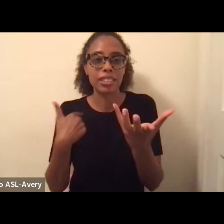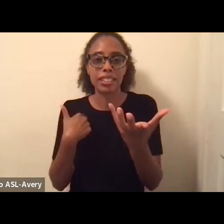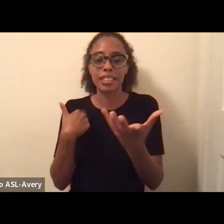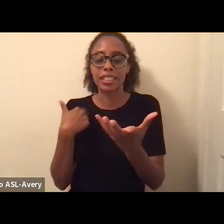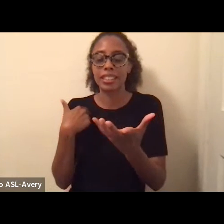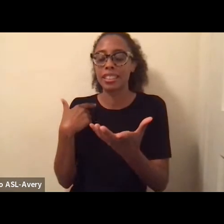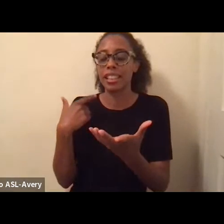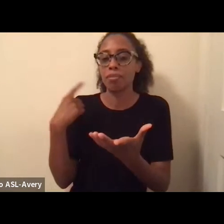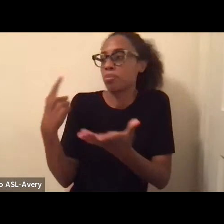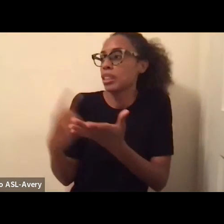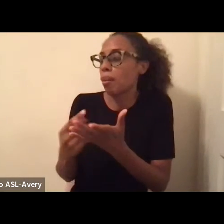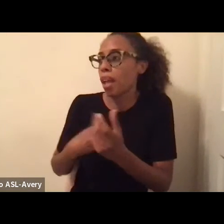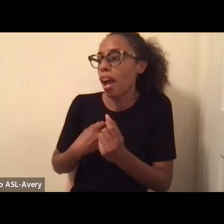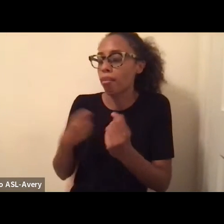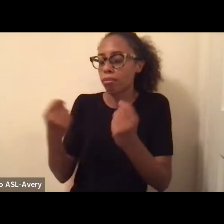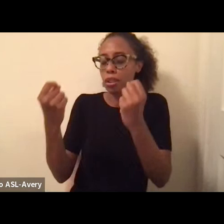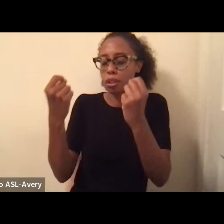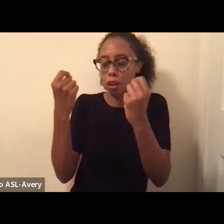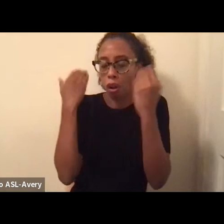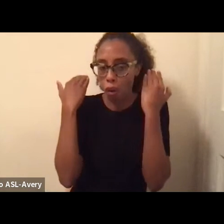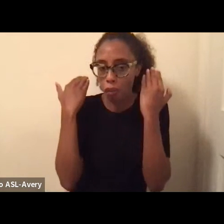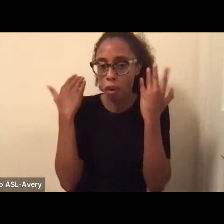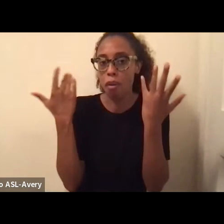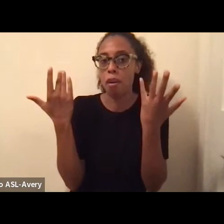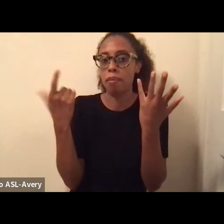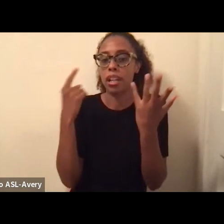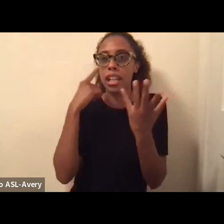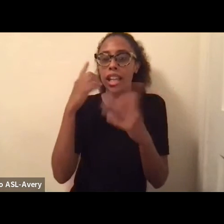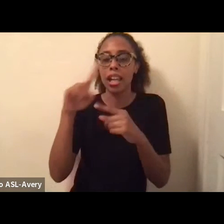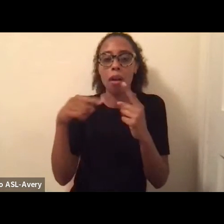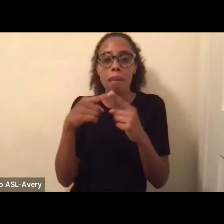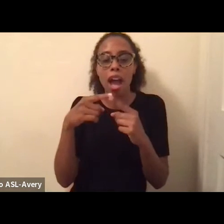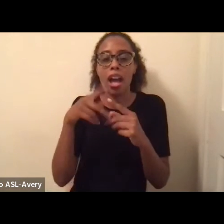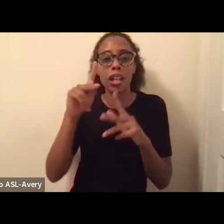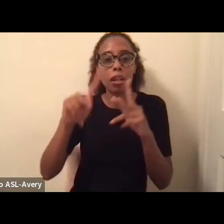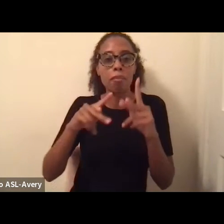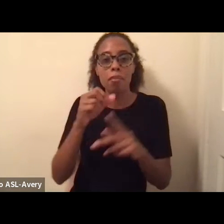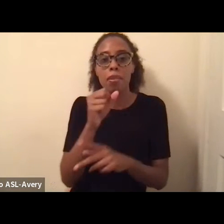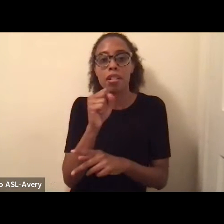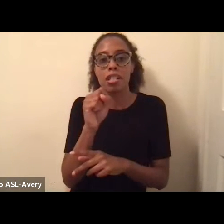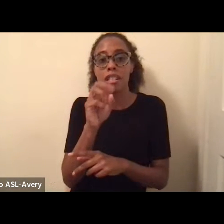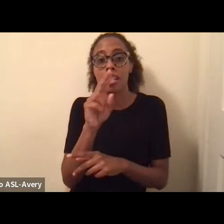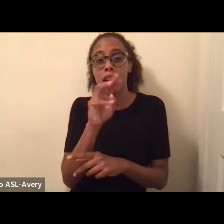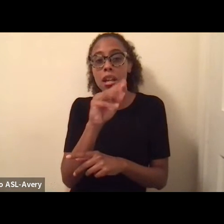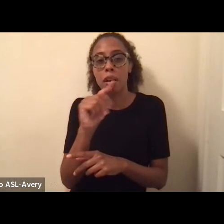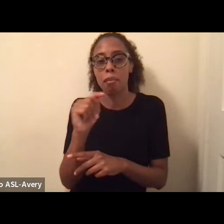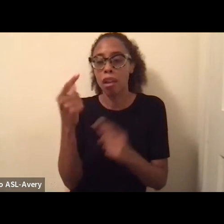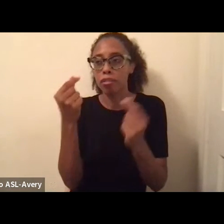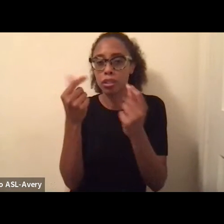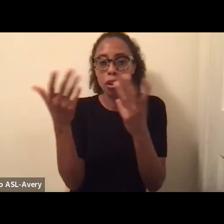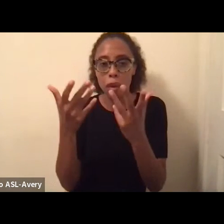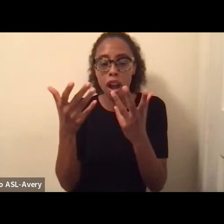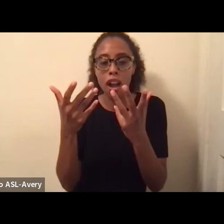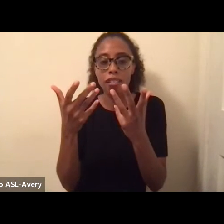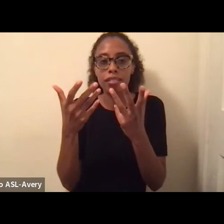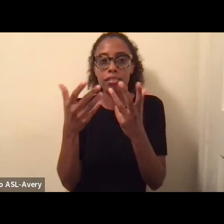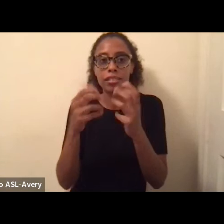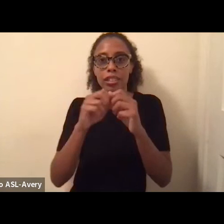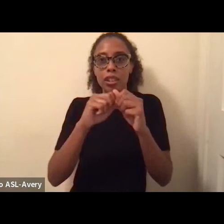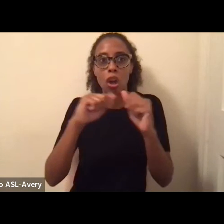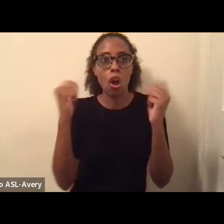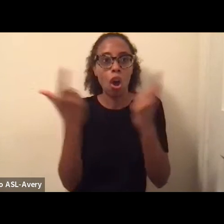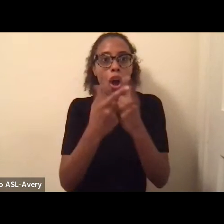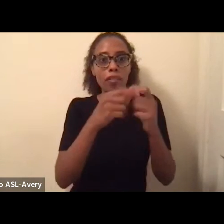take down all of these regimes that have plotted and planned for